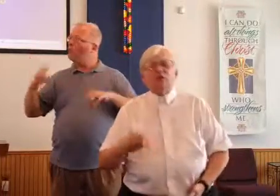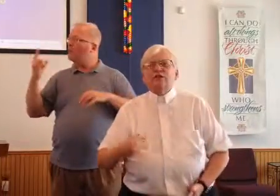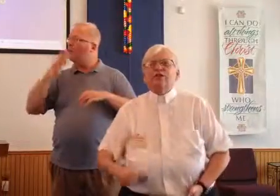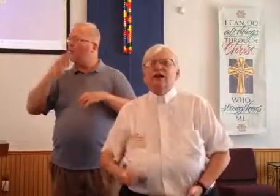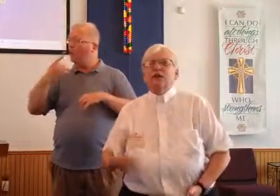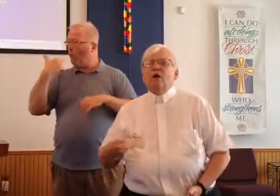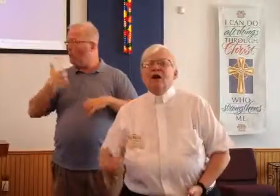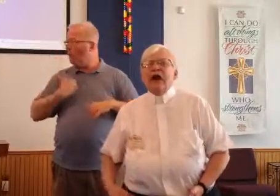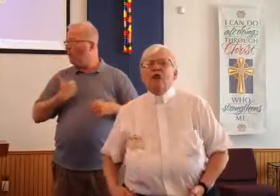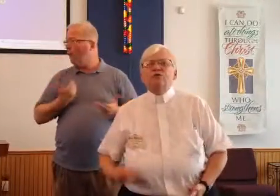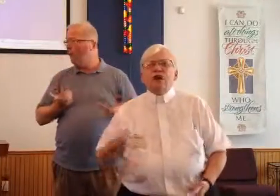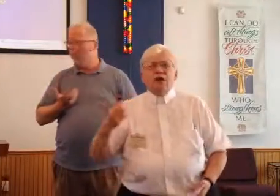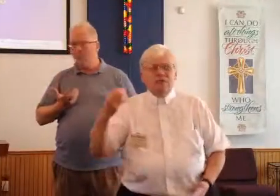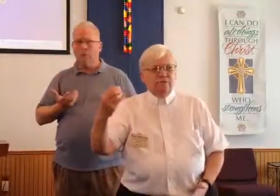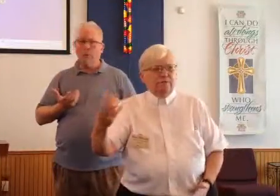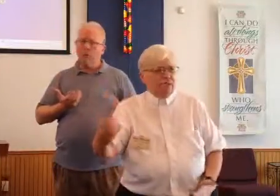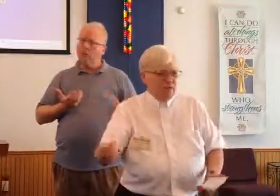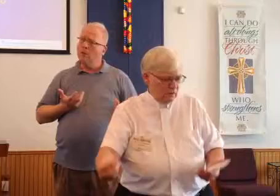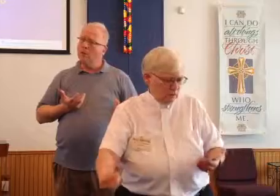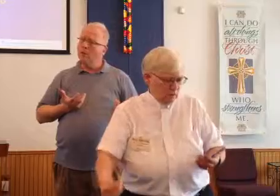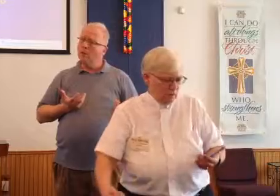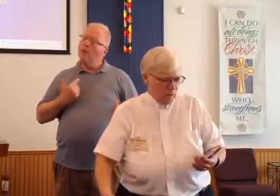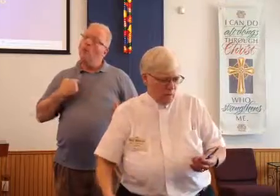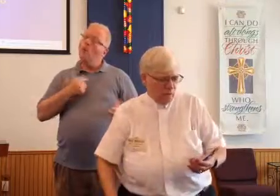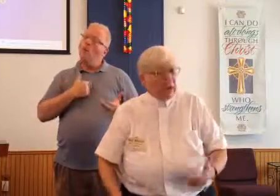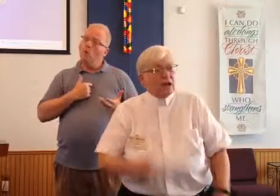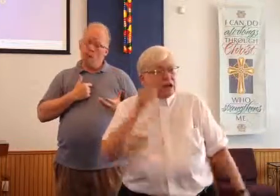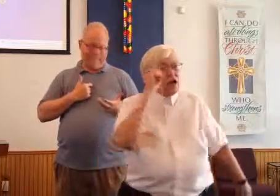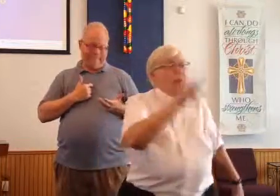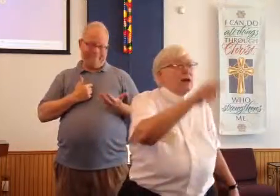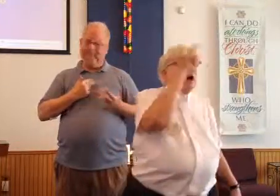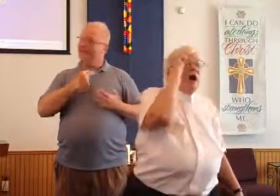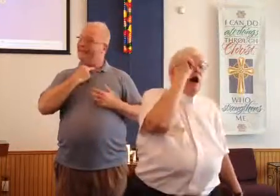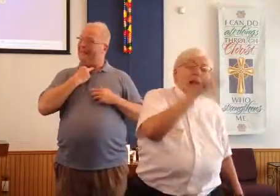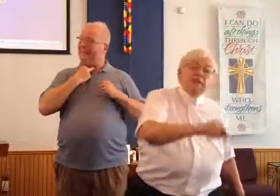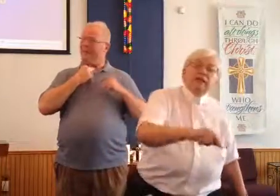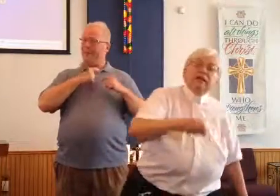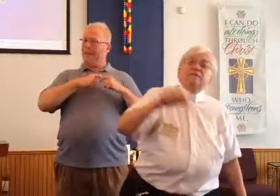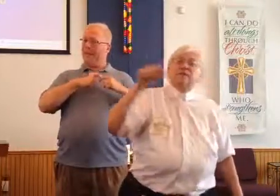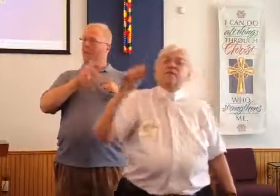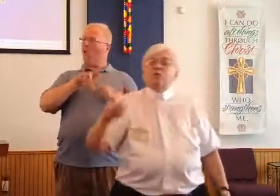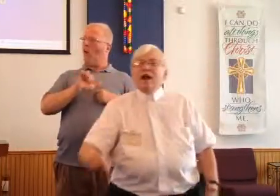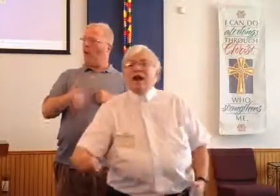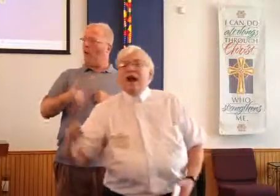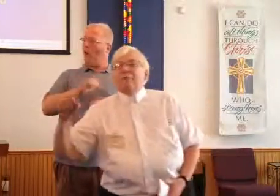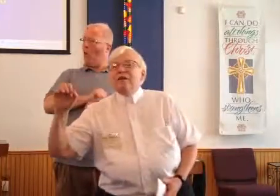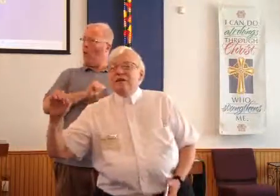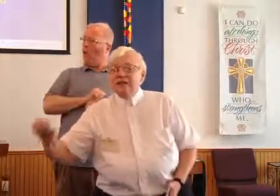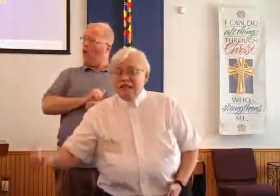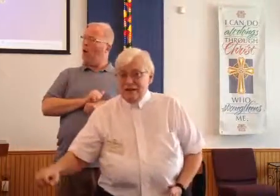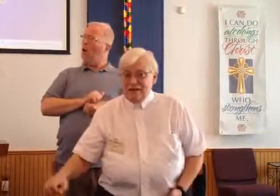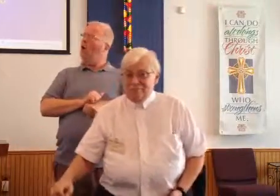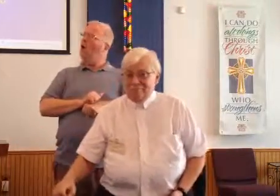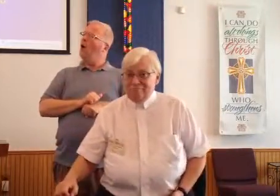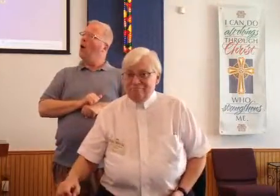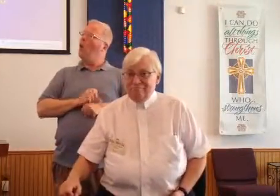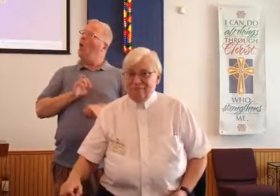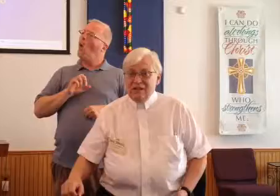Do we work to find a way out of where we were? You know what? I believe that Rahab